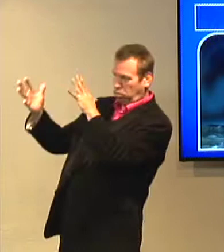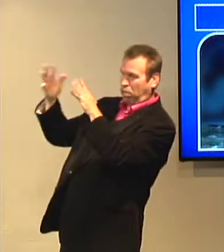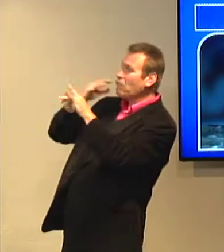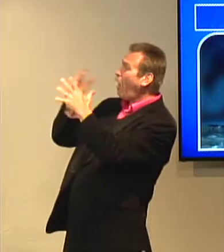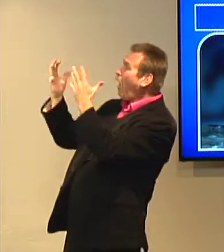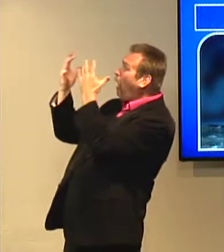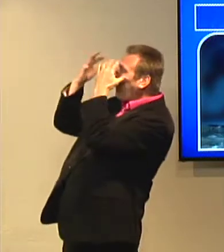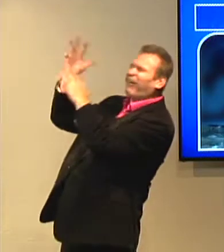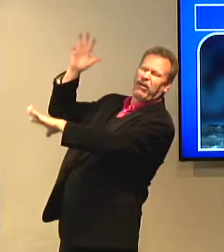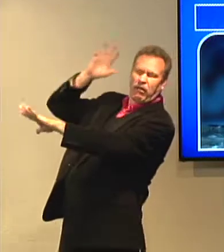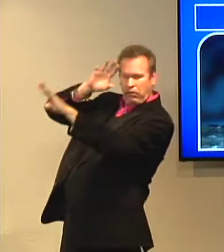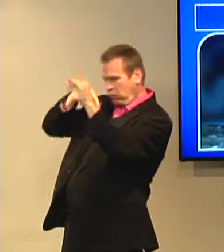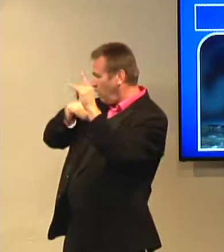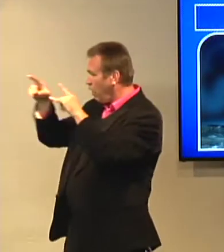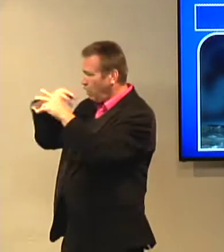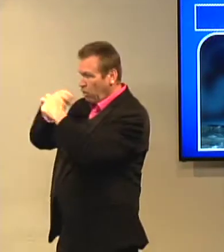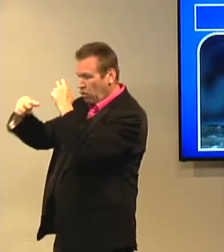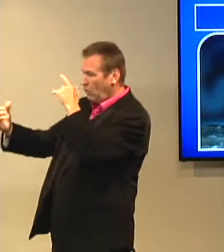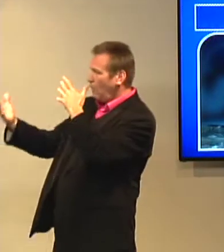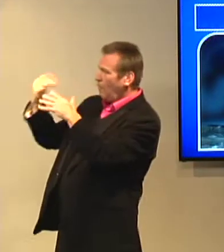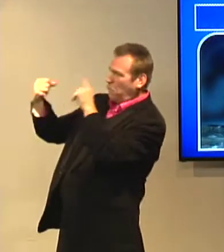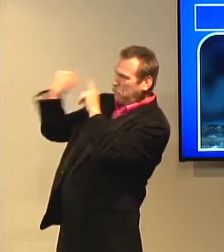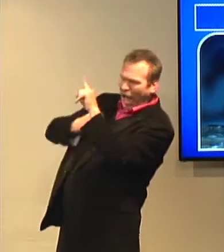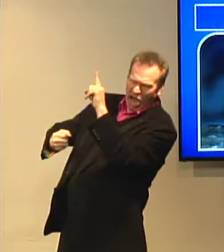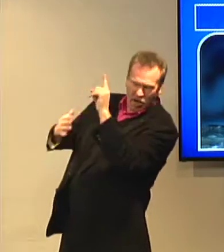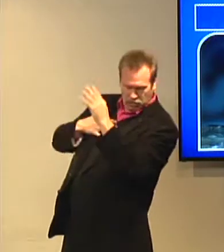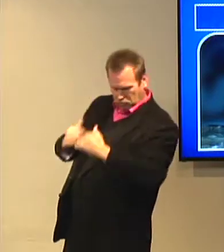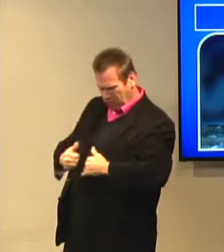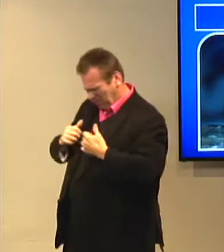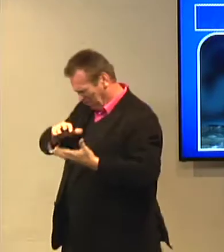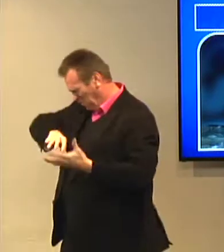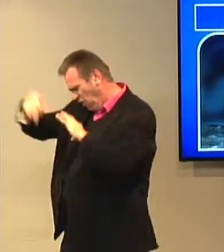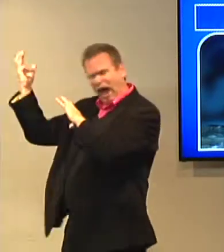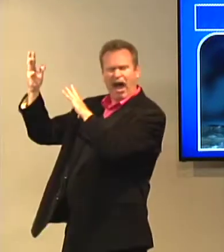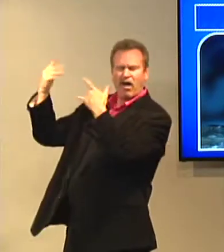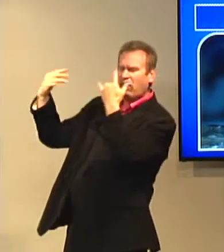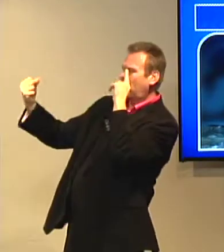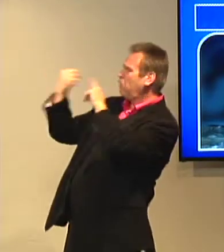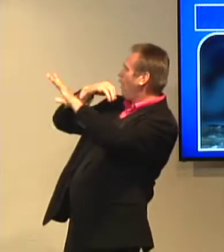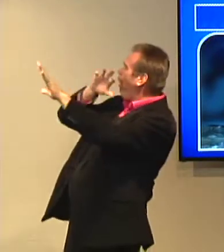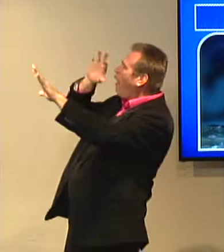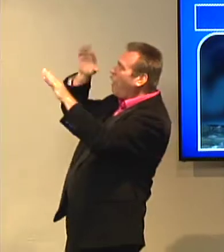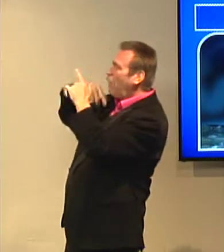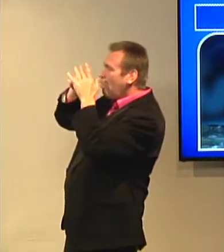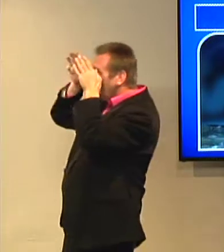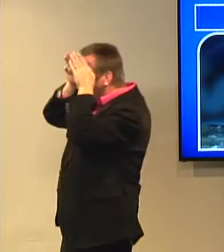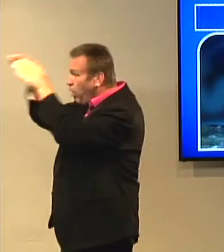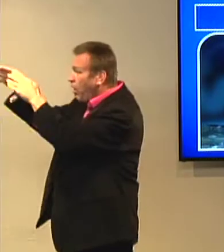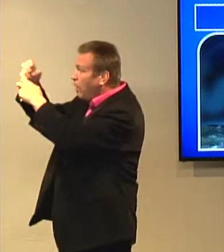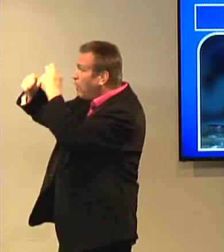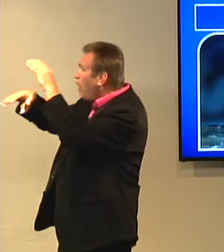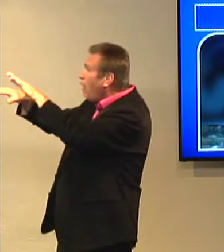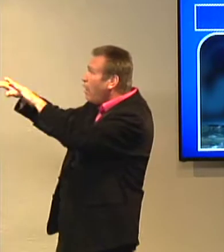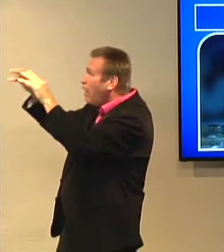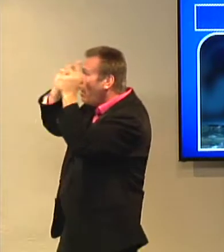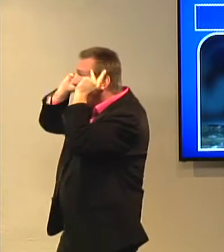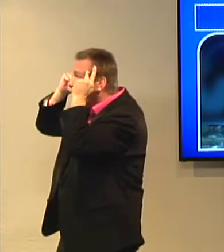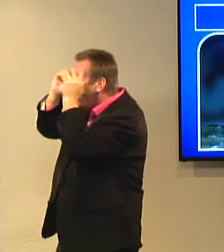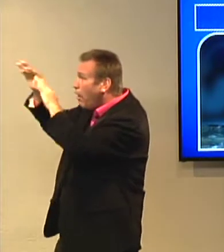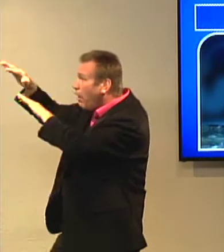he got distracted and noticed the problems and noticed the issue with what was going on with the ship. And he got focused on the storm, the